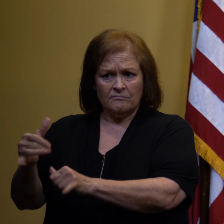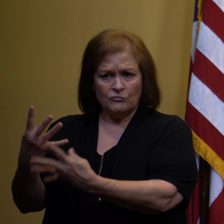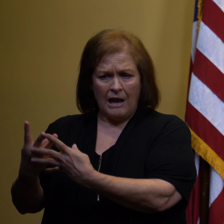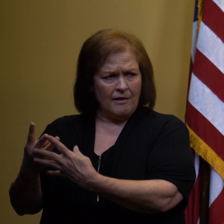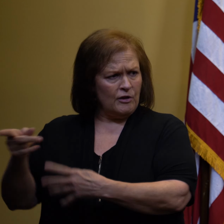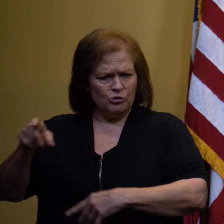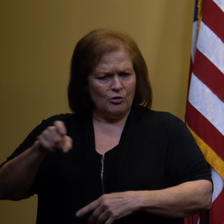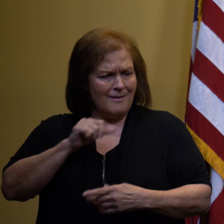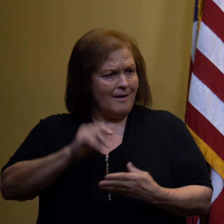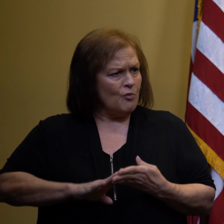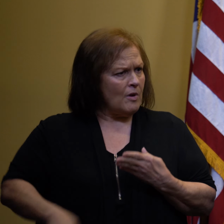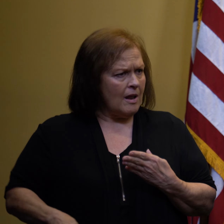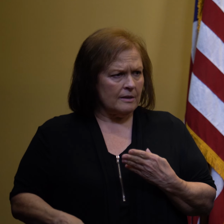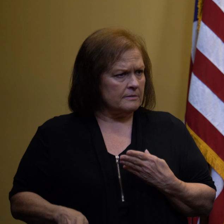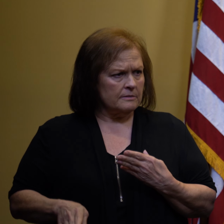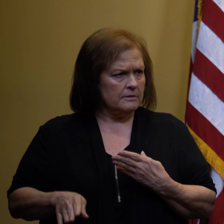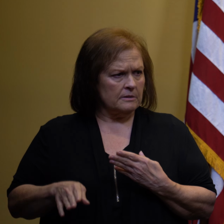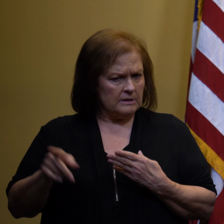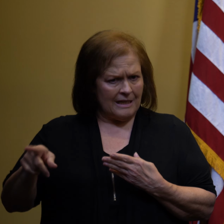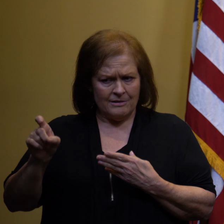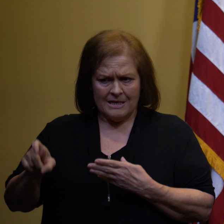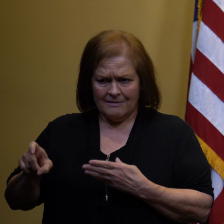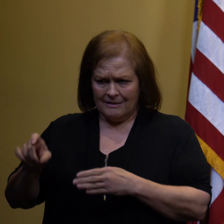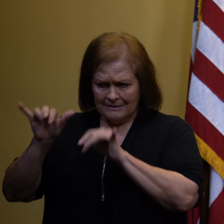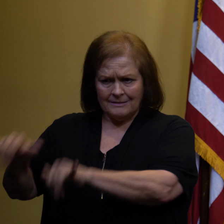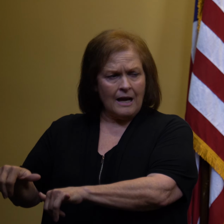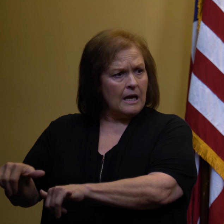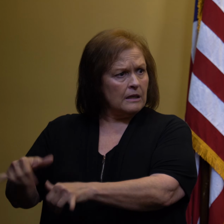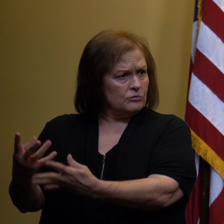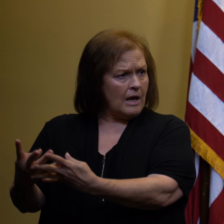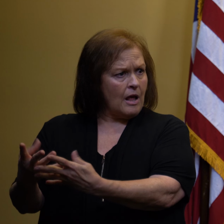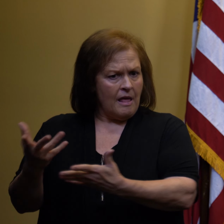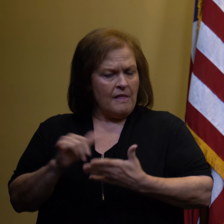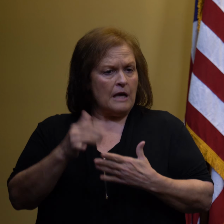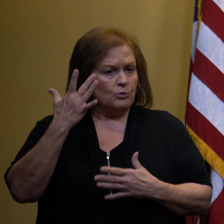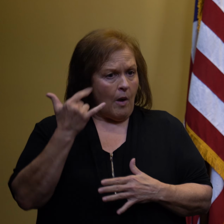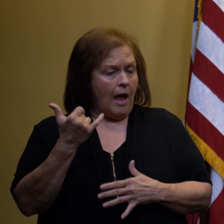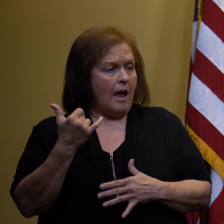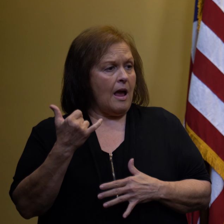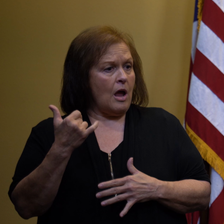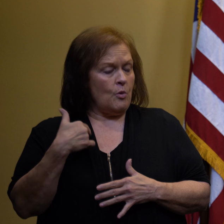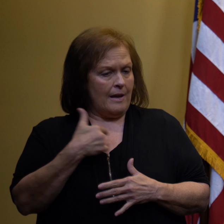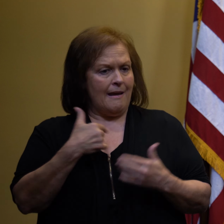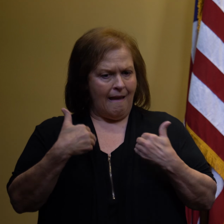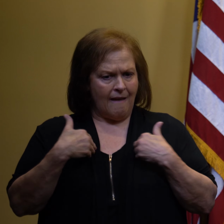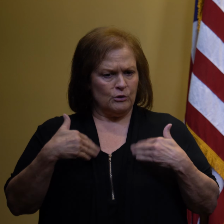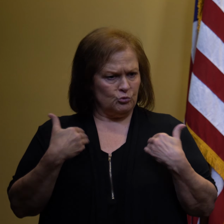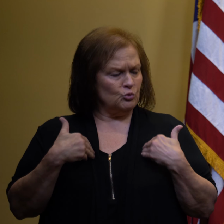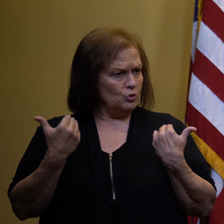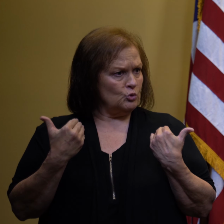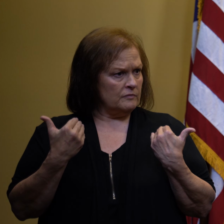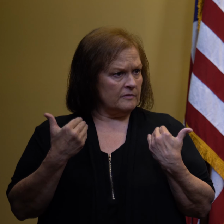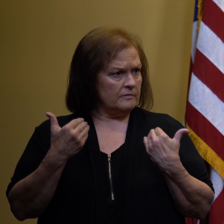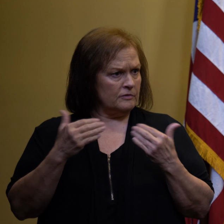be released, that they need to sit down. And that's why we have Juvenile Justice